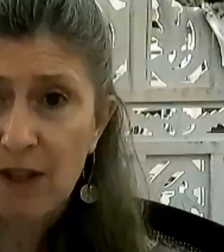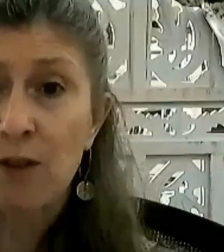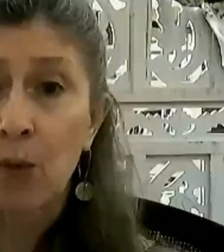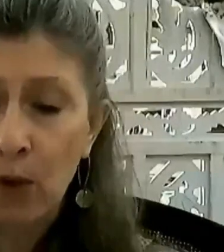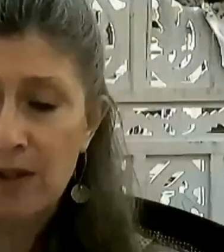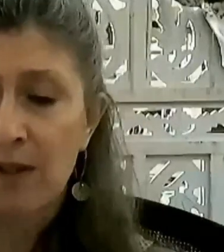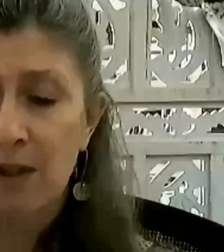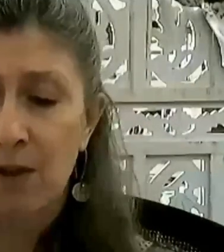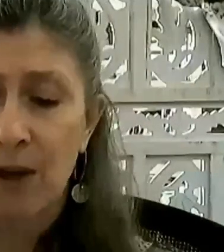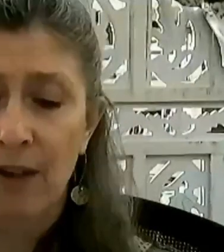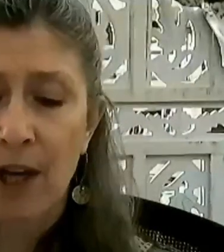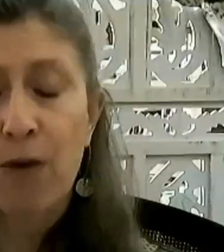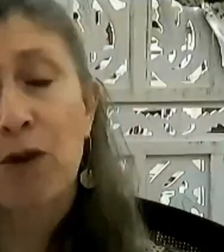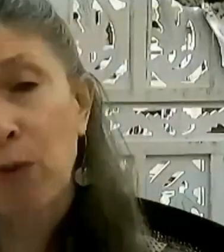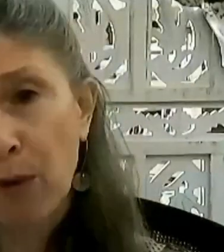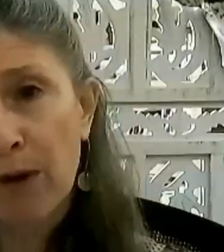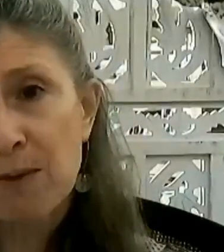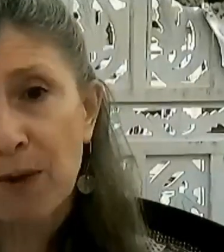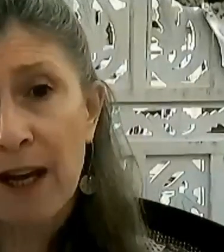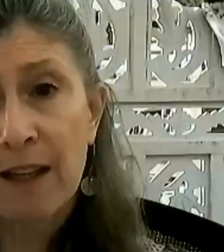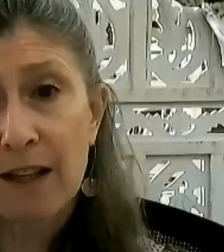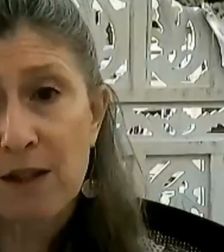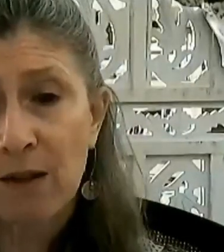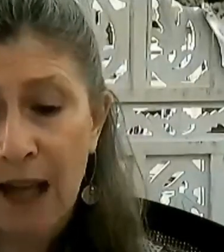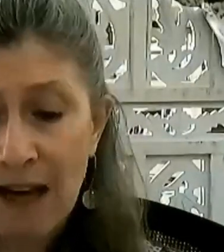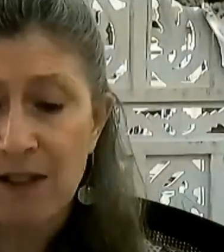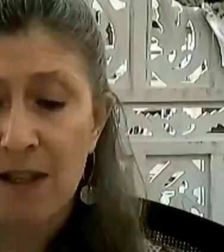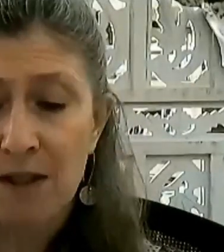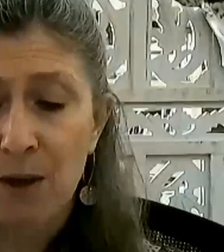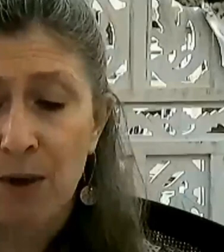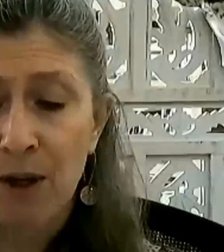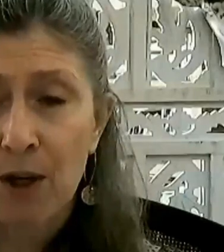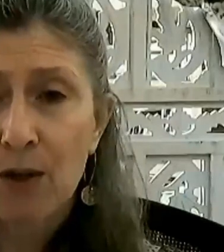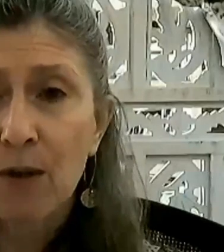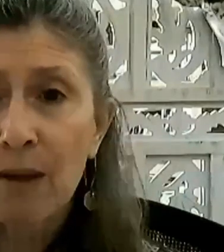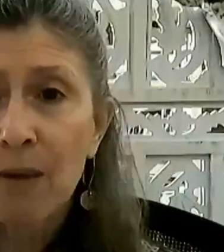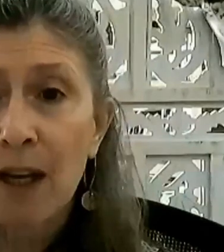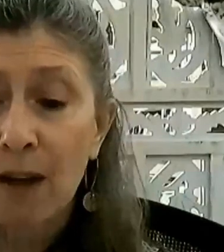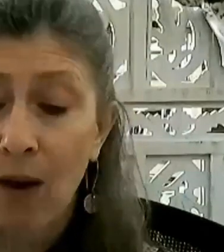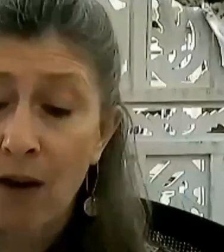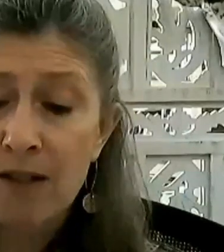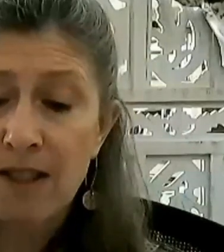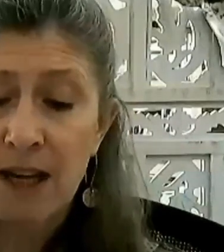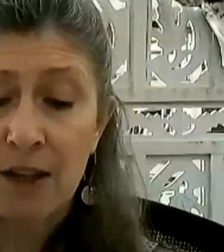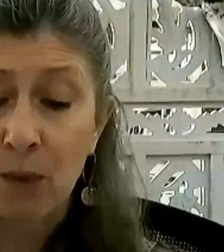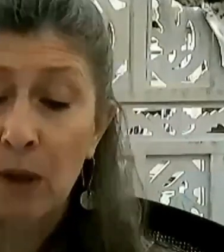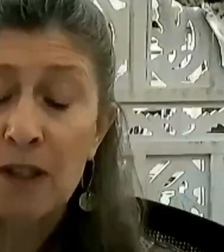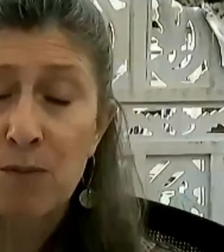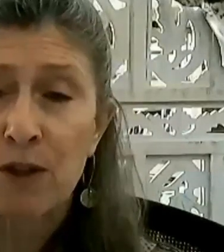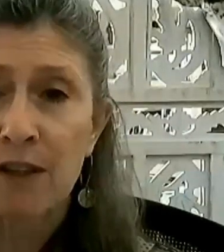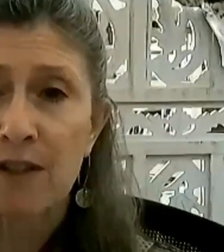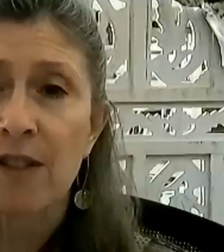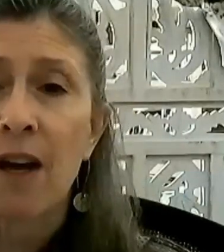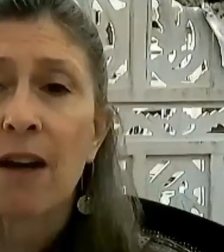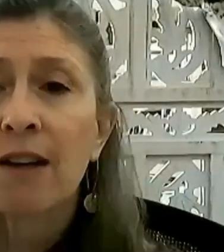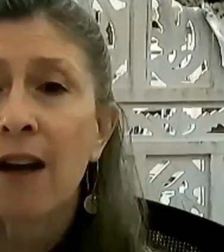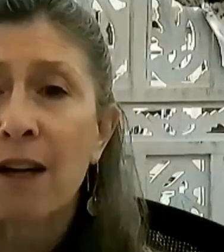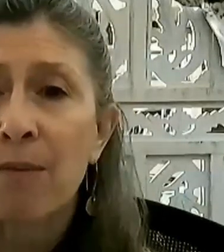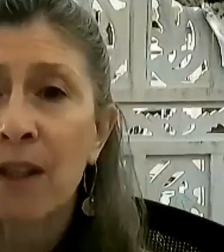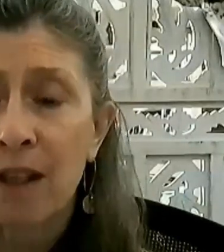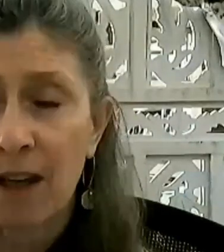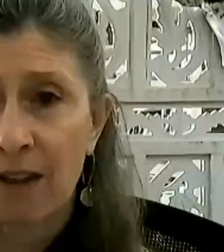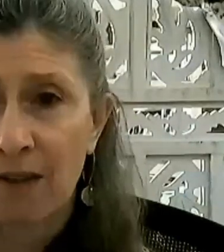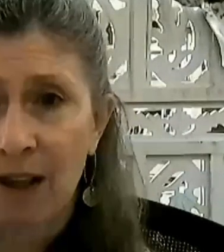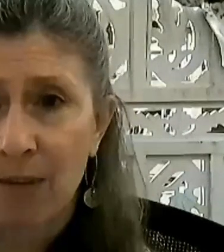Trump administration worsened the threat with a proposed plan it issued last October to eliminate long-standing roadless protections